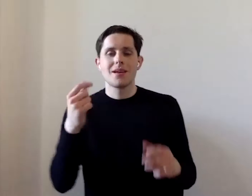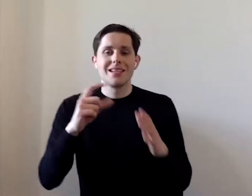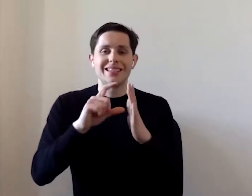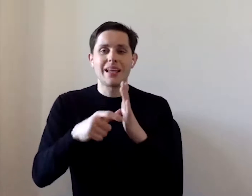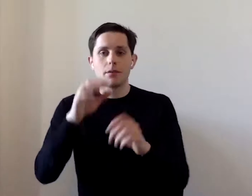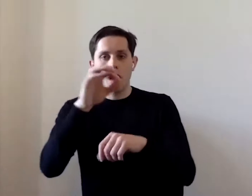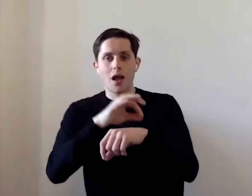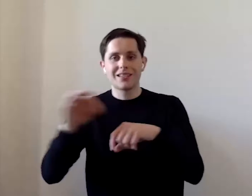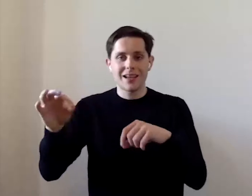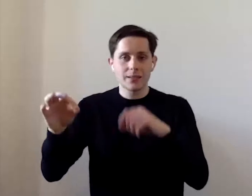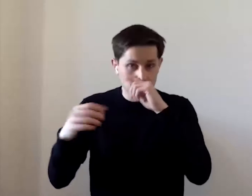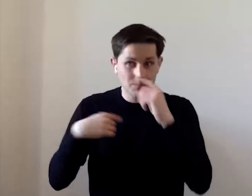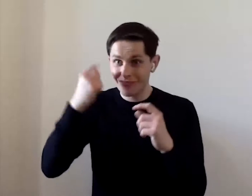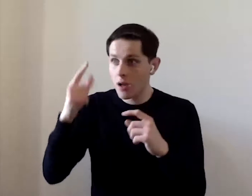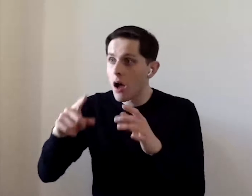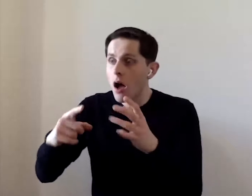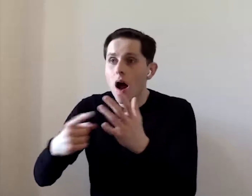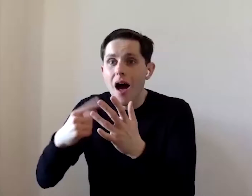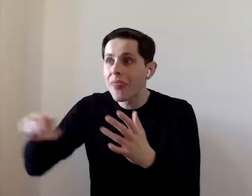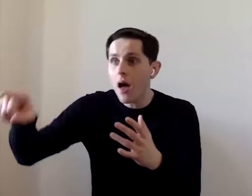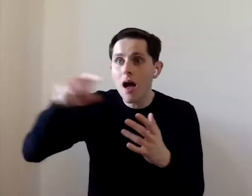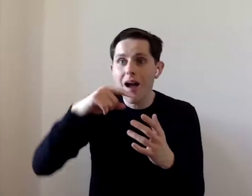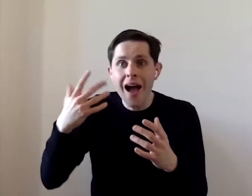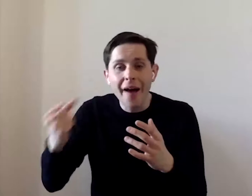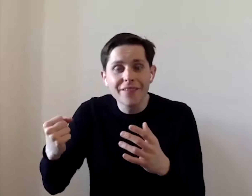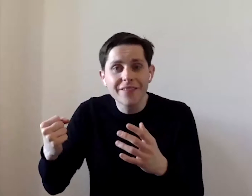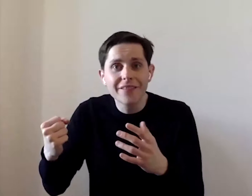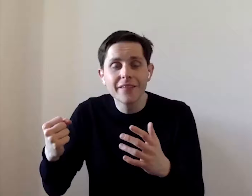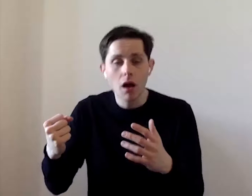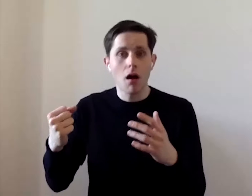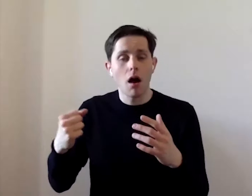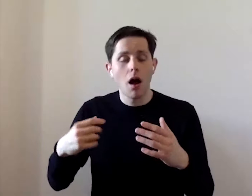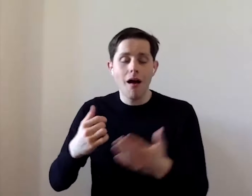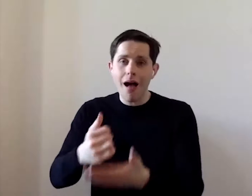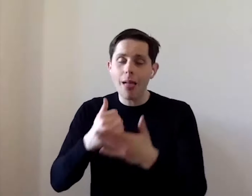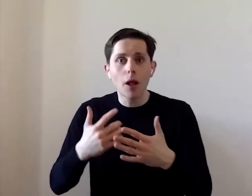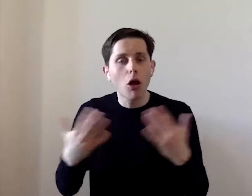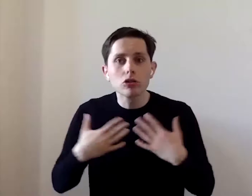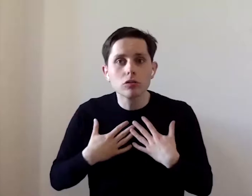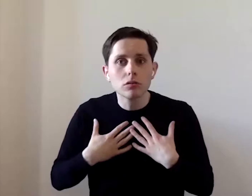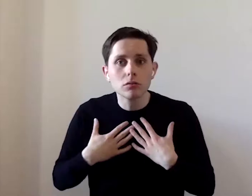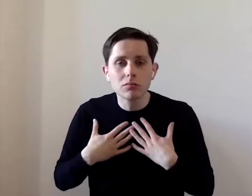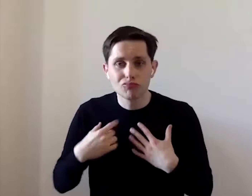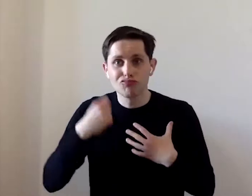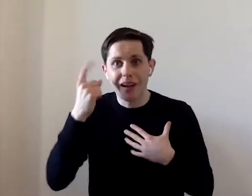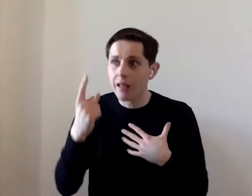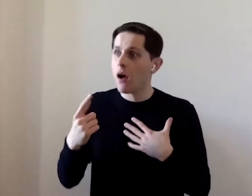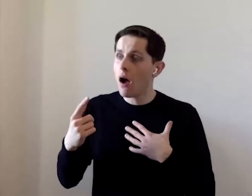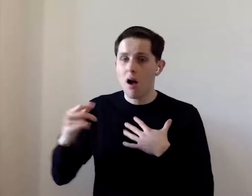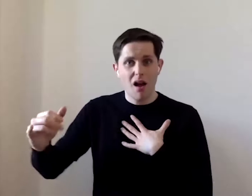few disabled architects / architect students that I did was one of the key things that got me through it.